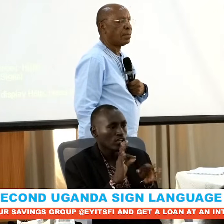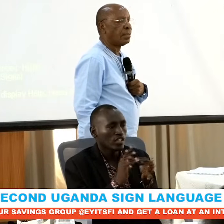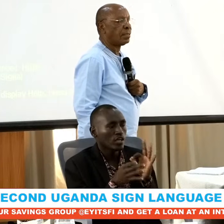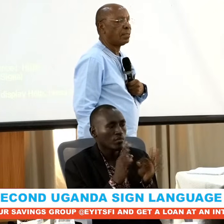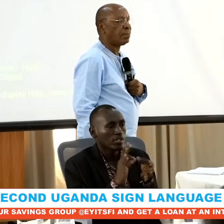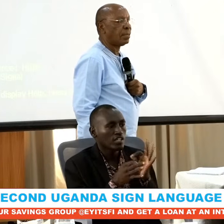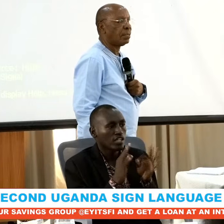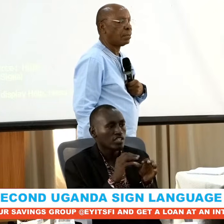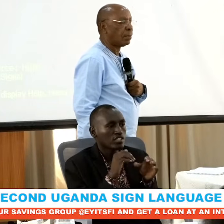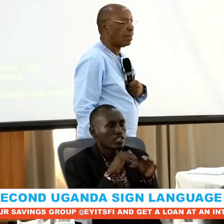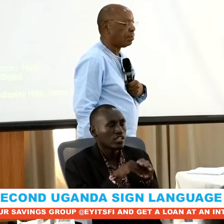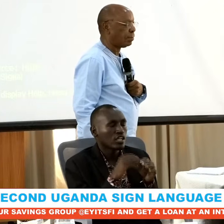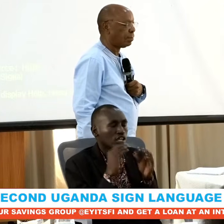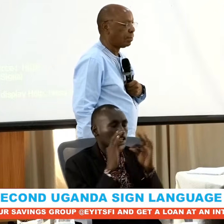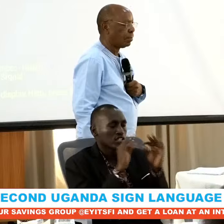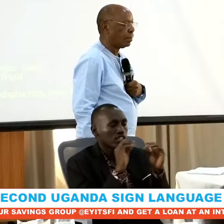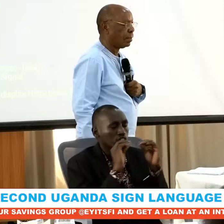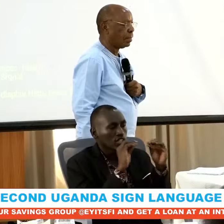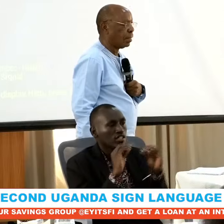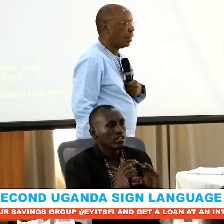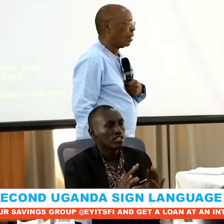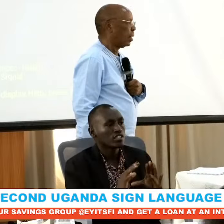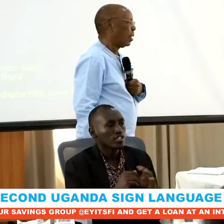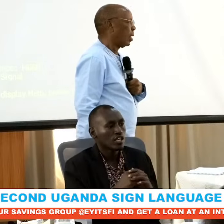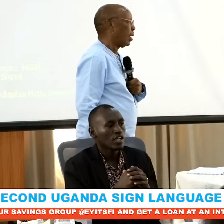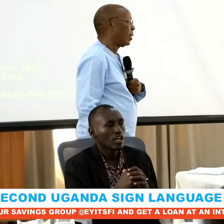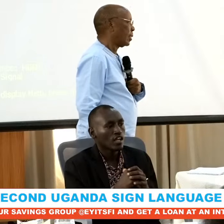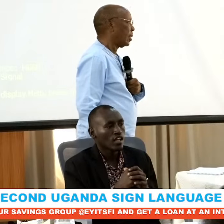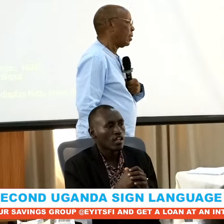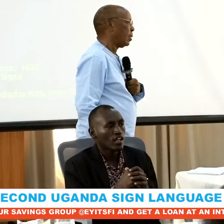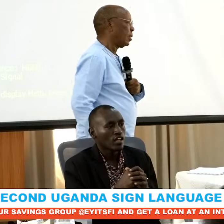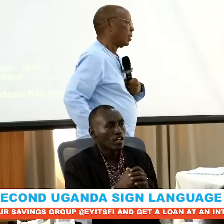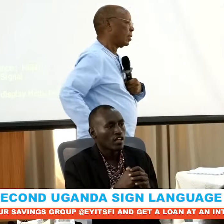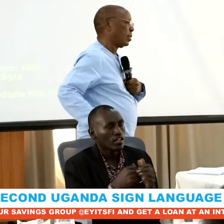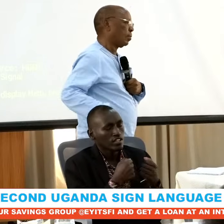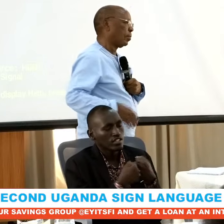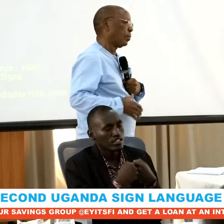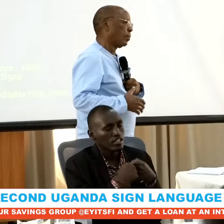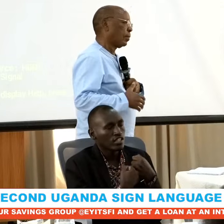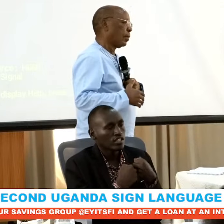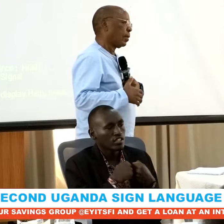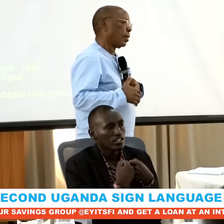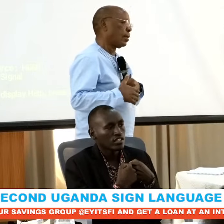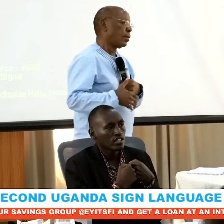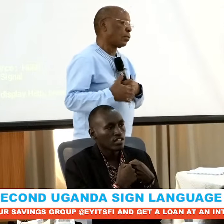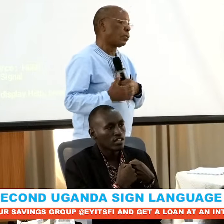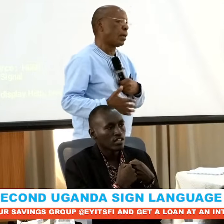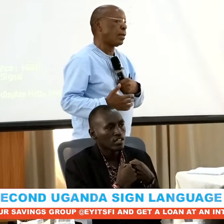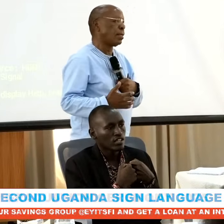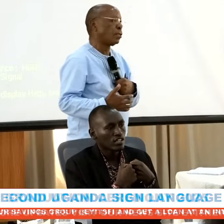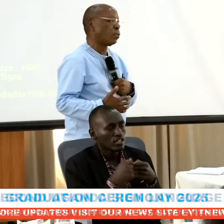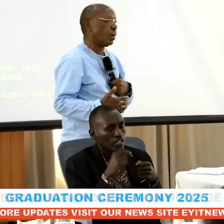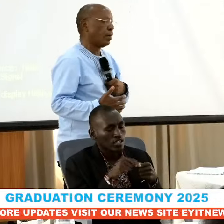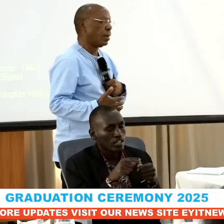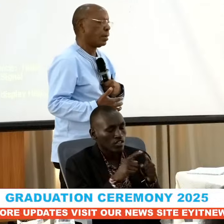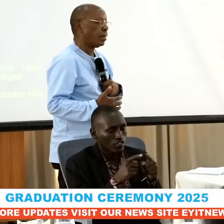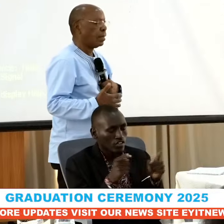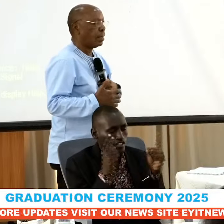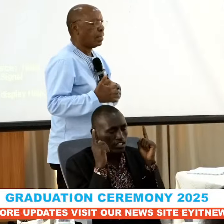the teaching spaces that we have. And the challenge is that in an institution like this